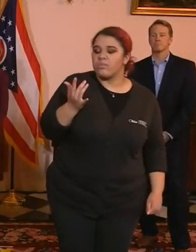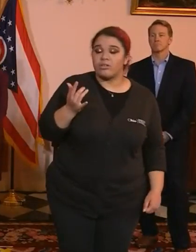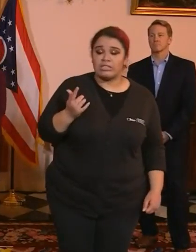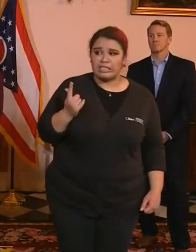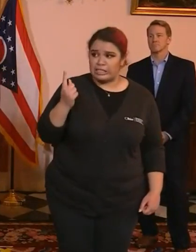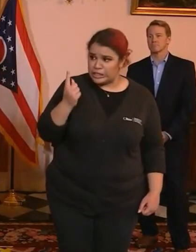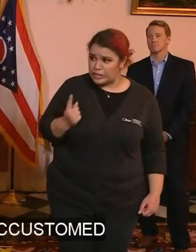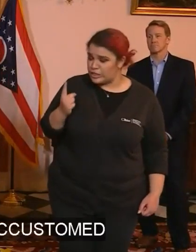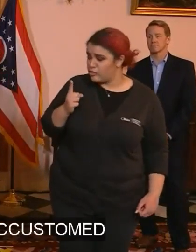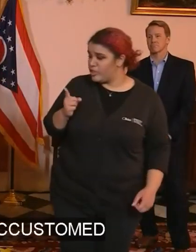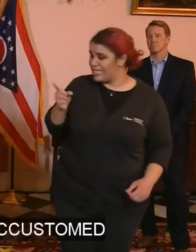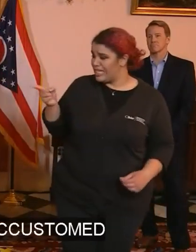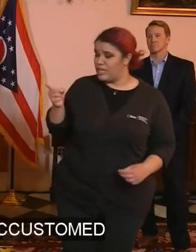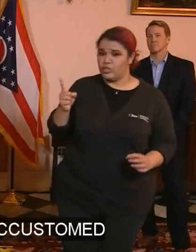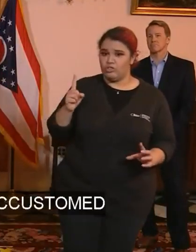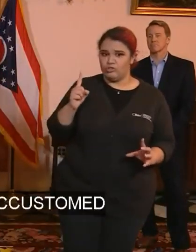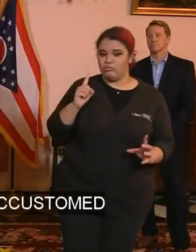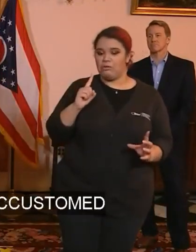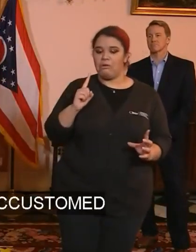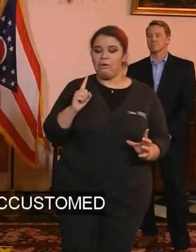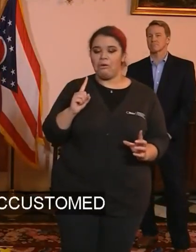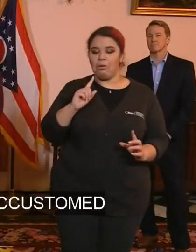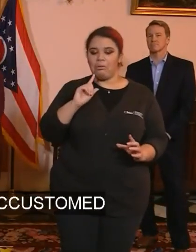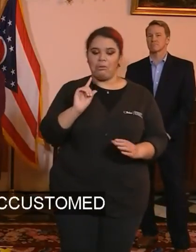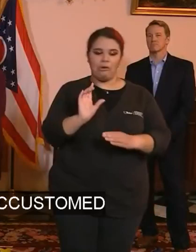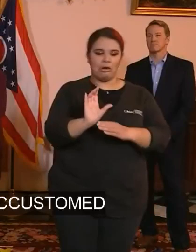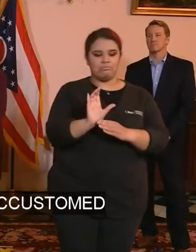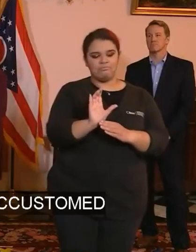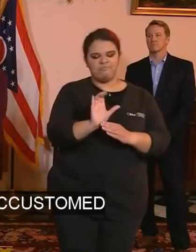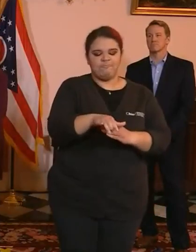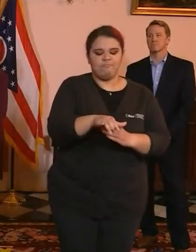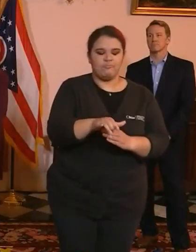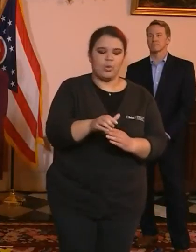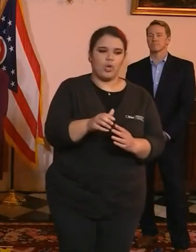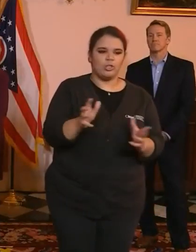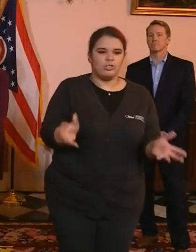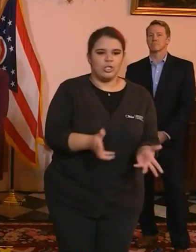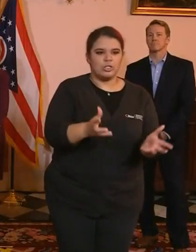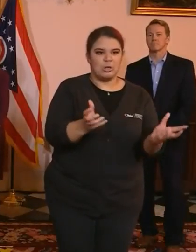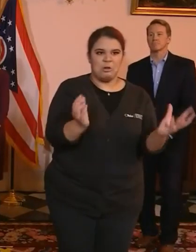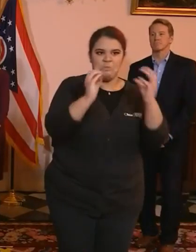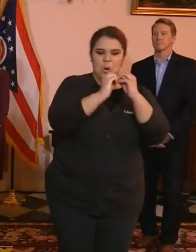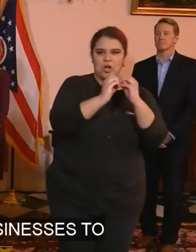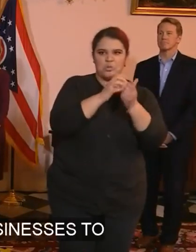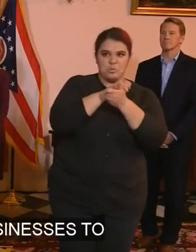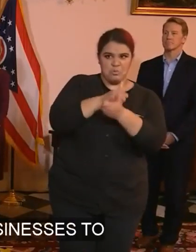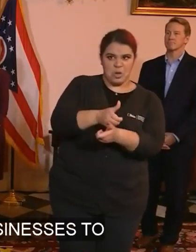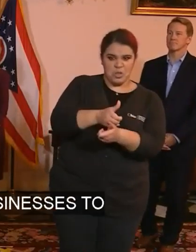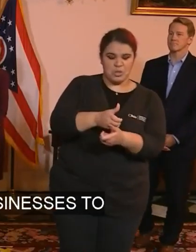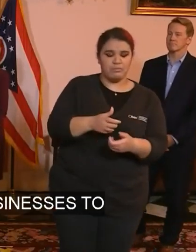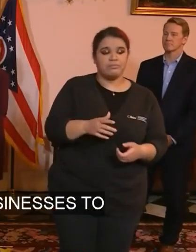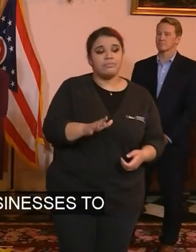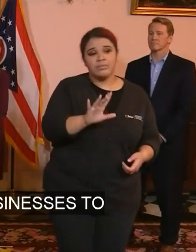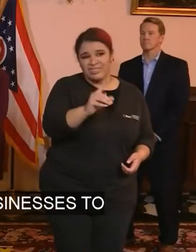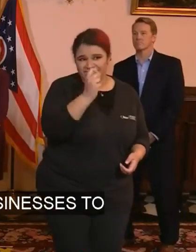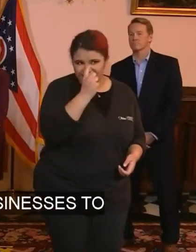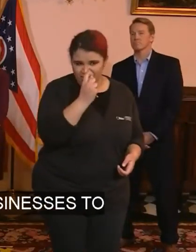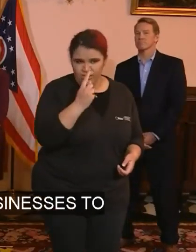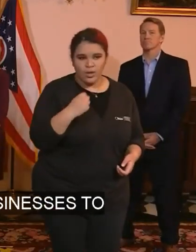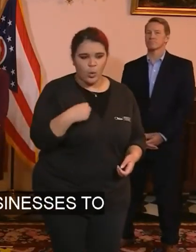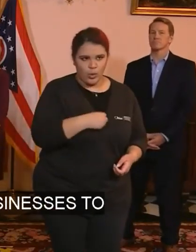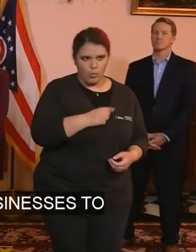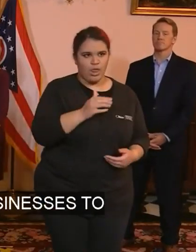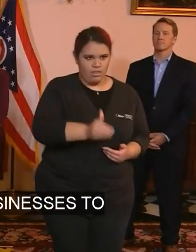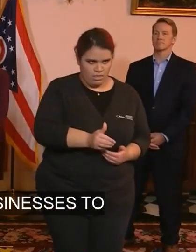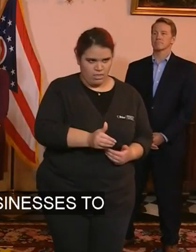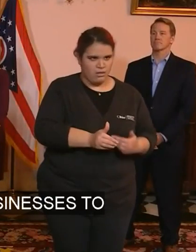their part to make sure that we limit the spread? Look, we're going to take this one step at a time, and we're going to make the decisions